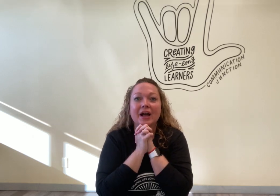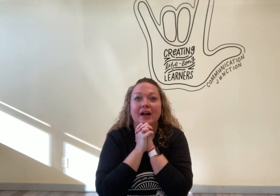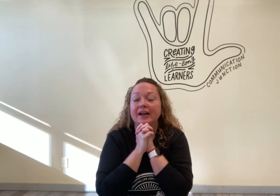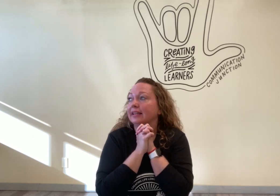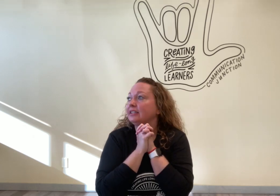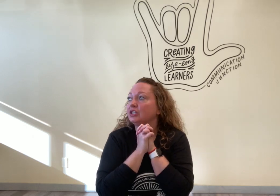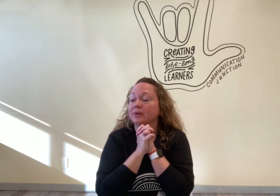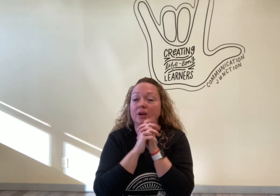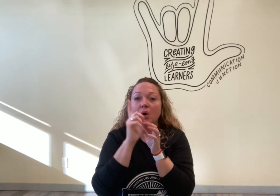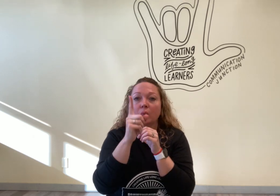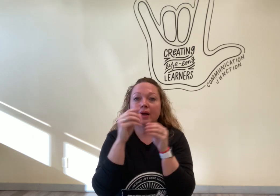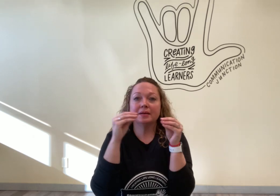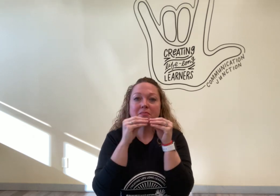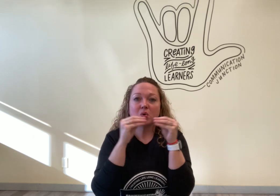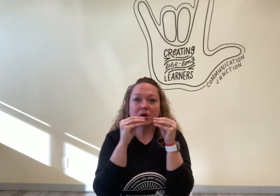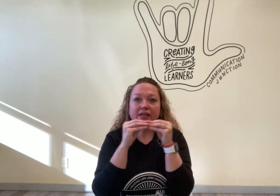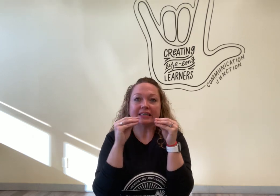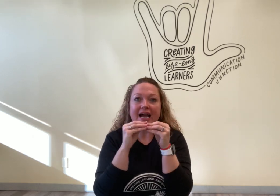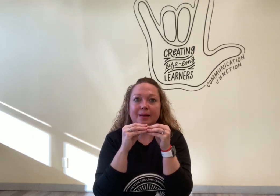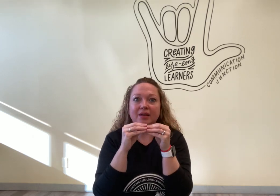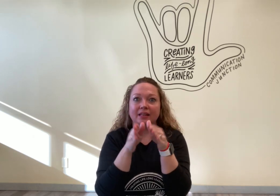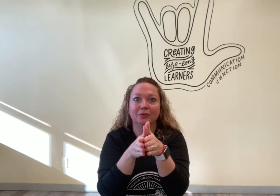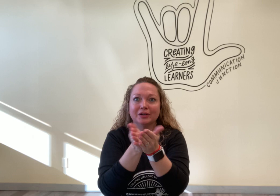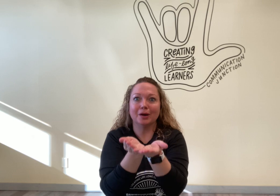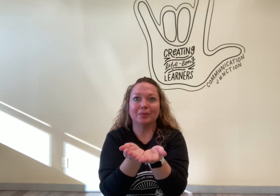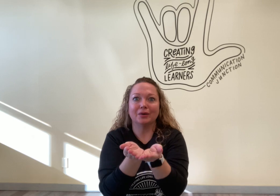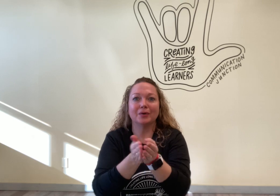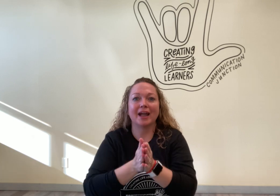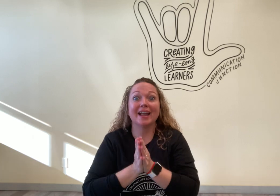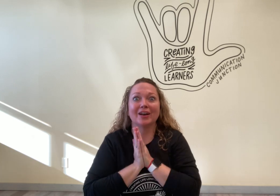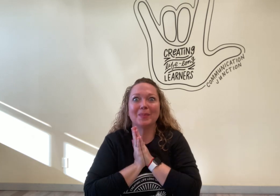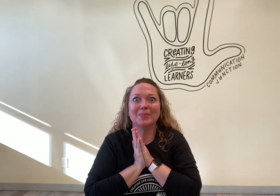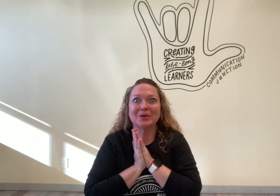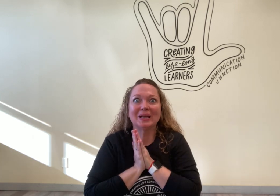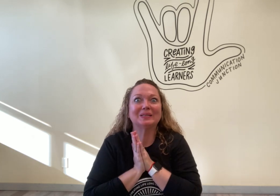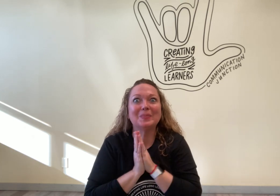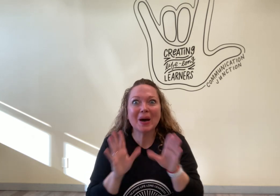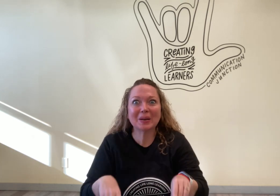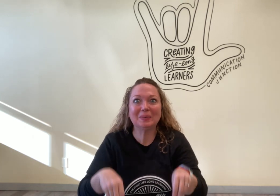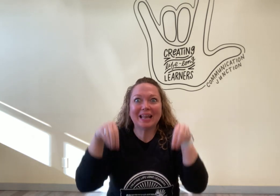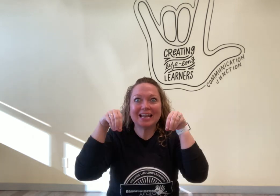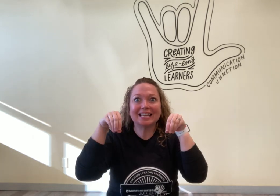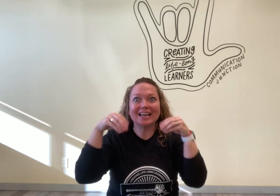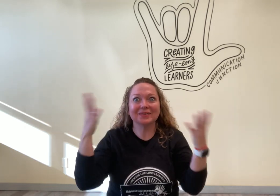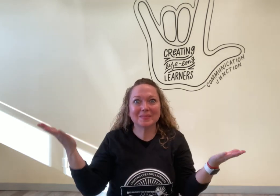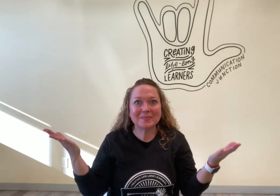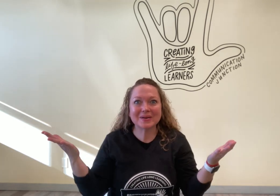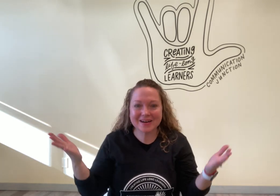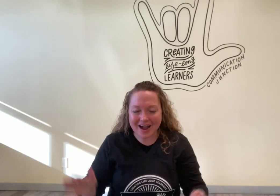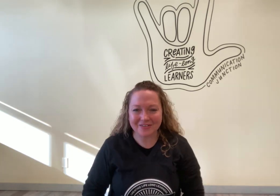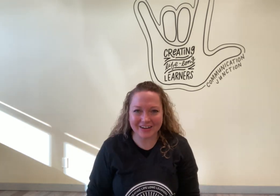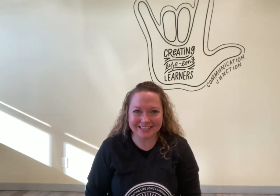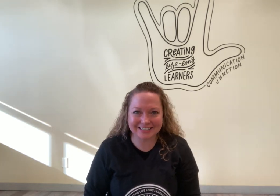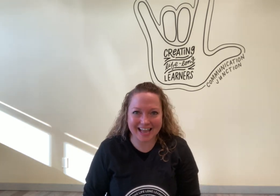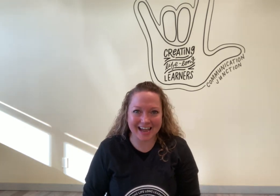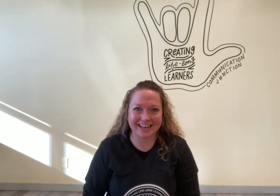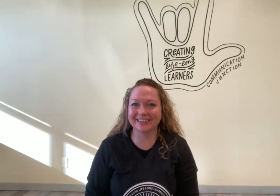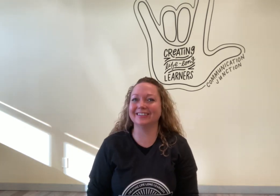right, let's do it one more time, and then we'll read our book, okay? And our book is about a blankie. Remember? How fun is that? Okay, here we